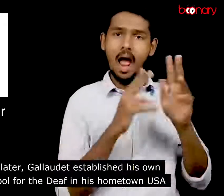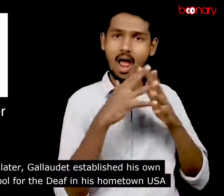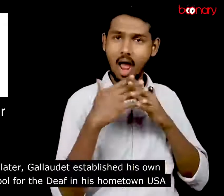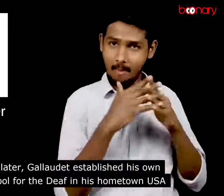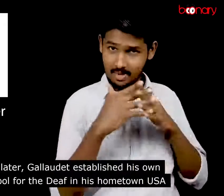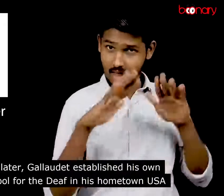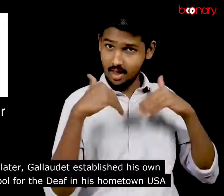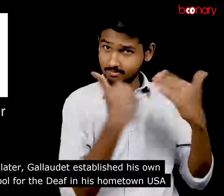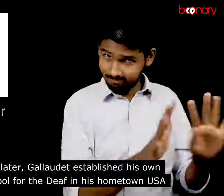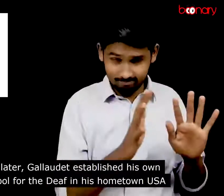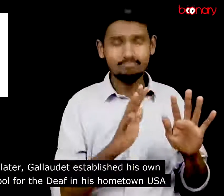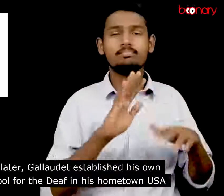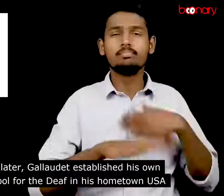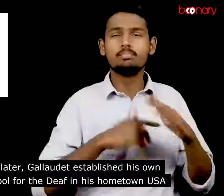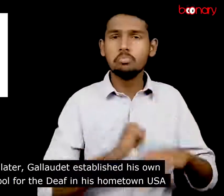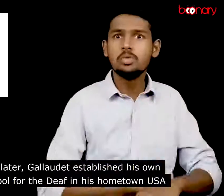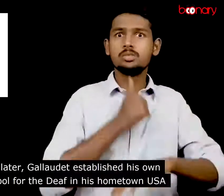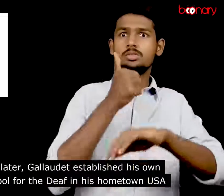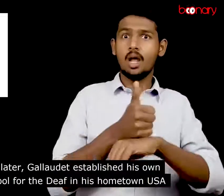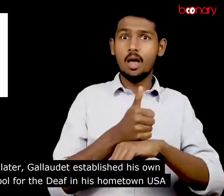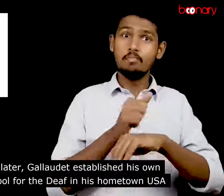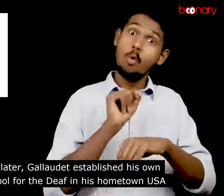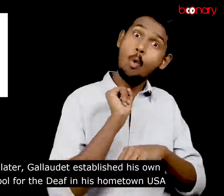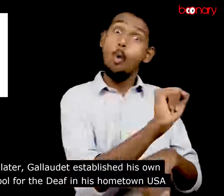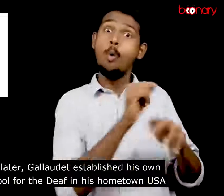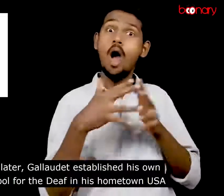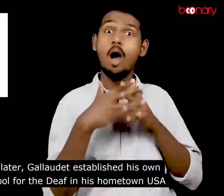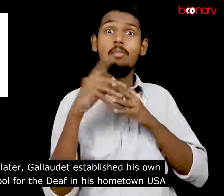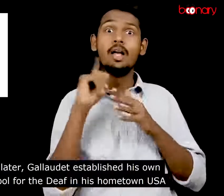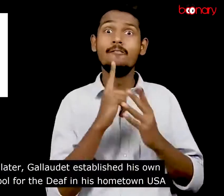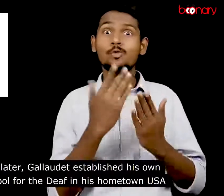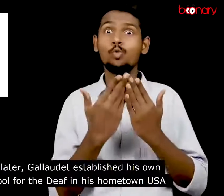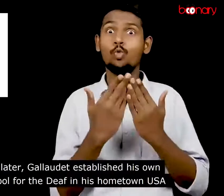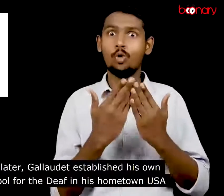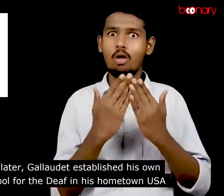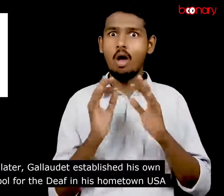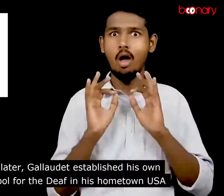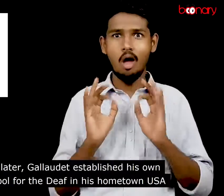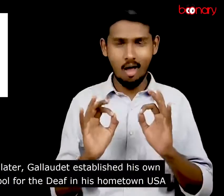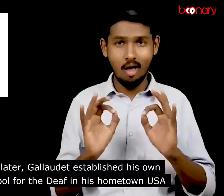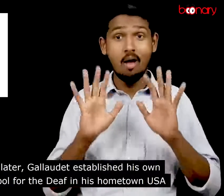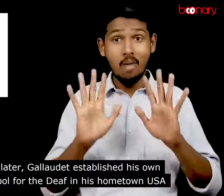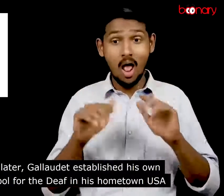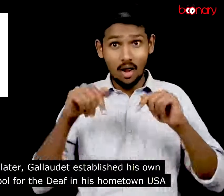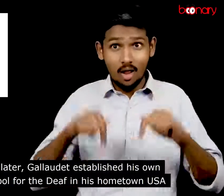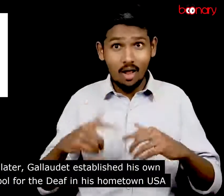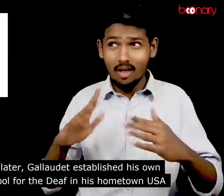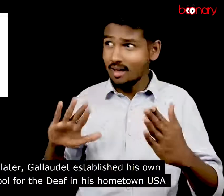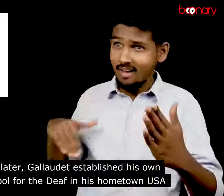Years later, Gallaudet established his own American school for the deaf